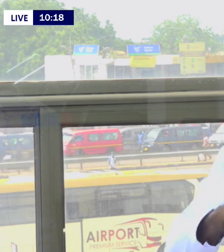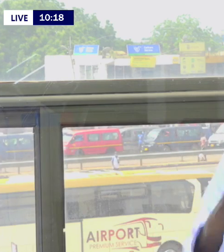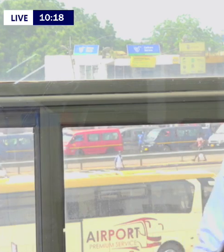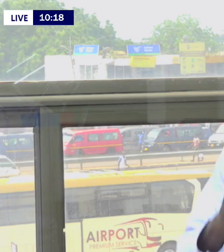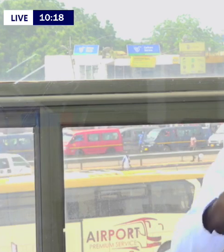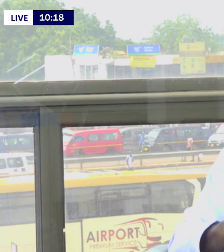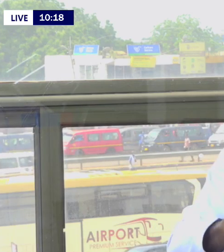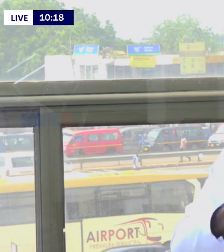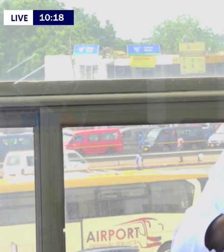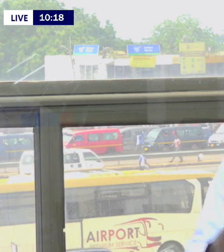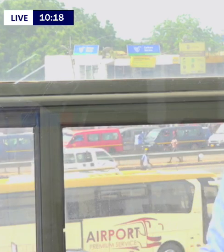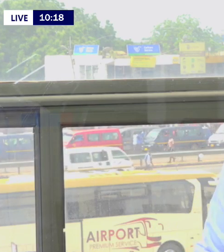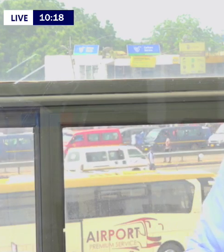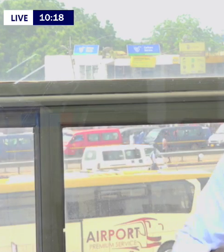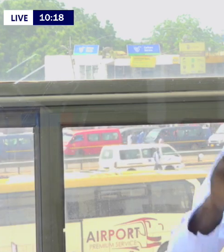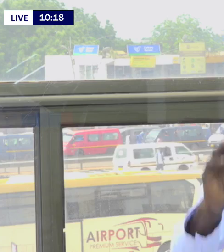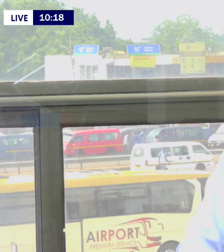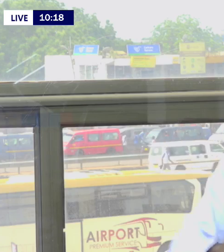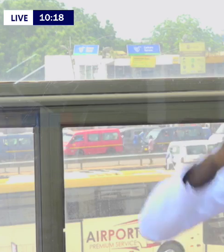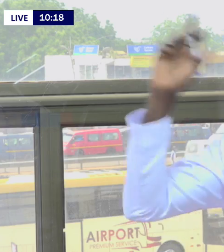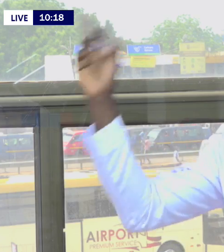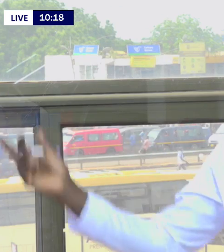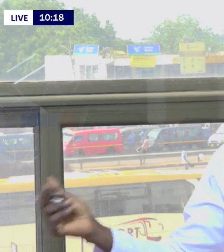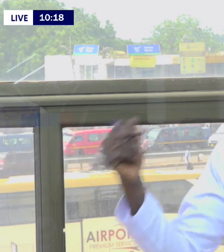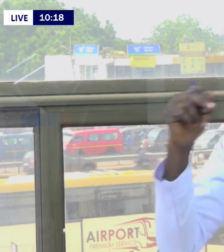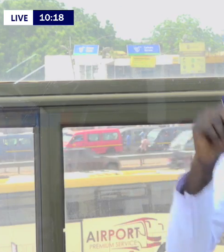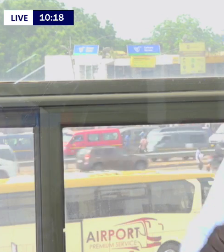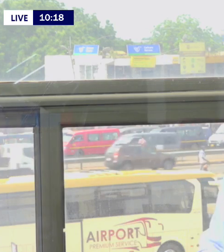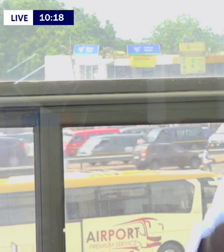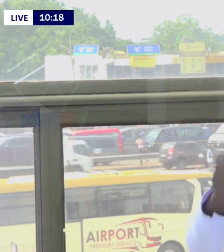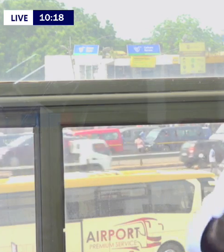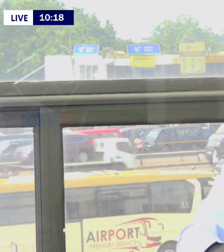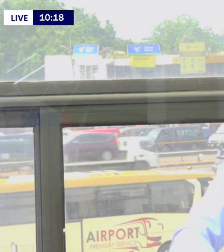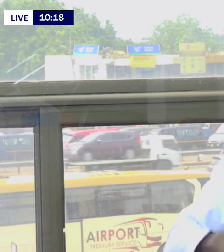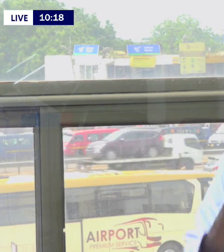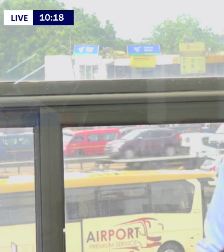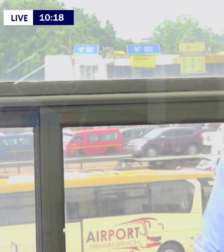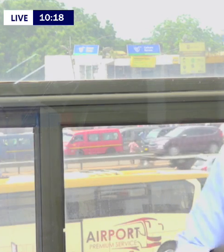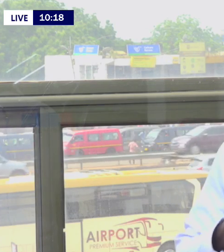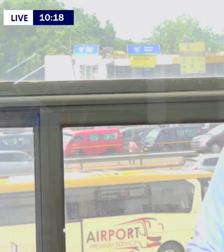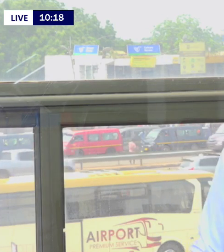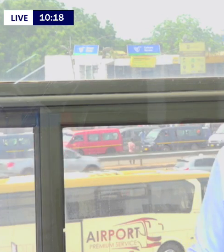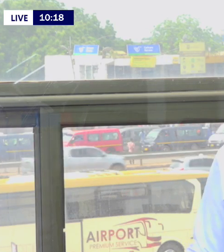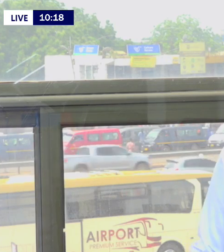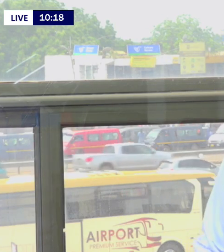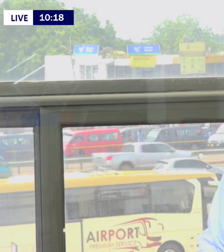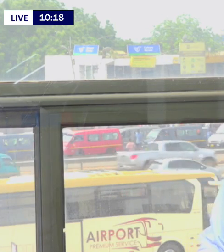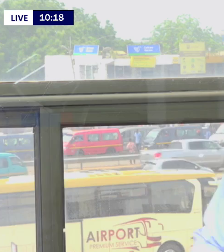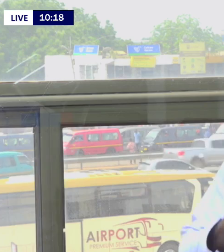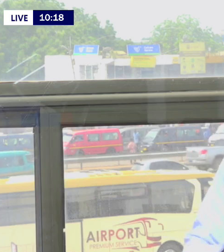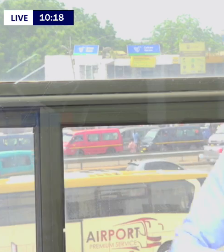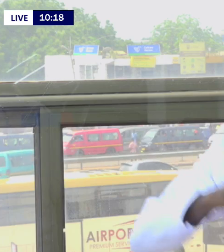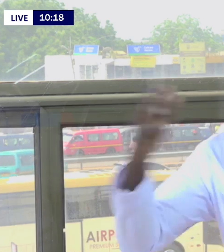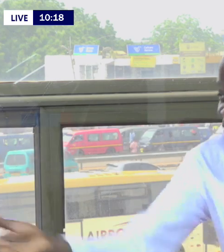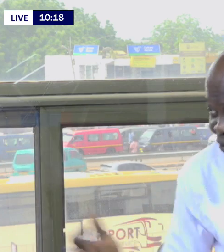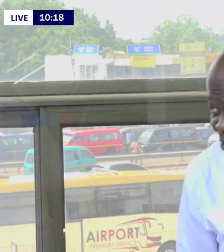ka na engine bo na wo pese wo nya engine a. Jisa ye ko pe ka foforo engine ba si mu ma eno so ne bo be ye den. Nti wo be nya anka jaya lacha no